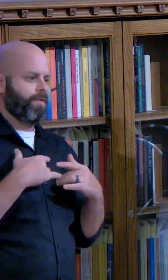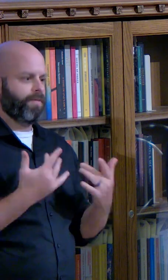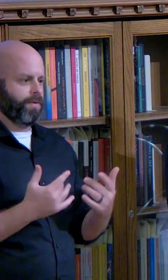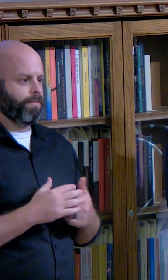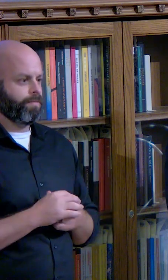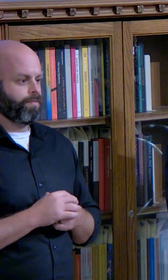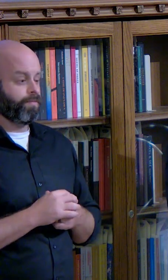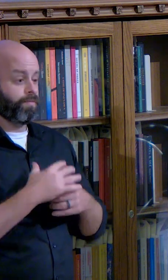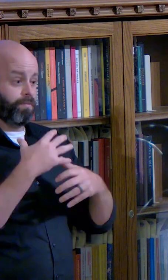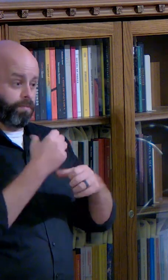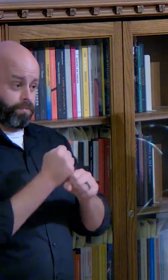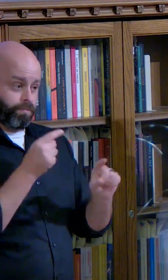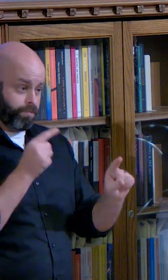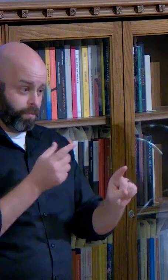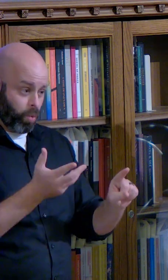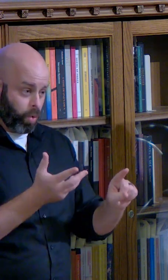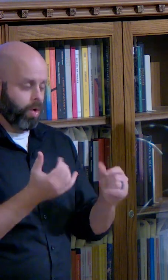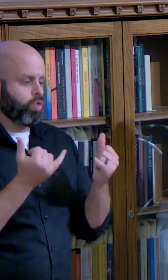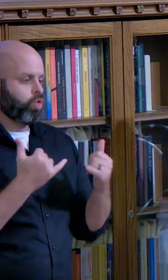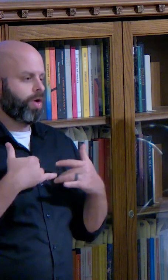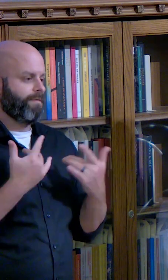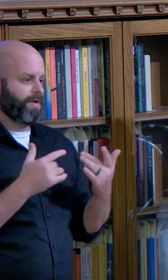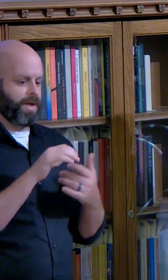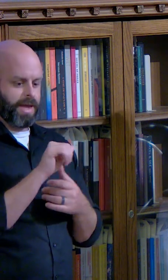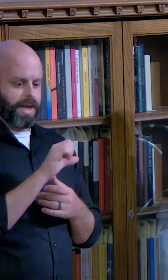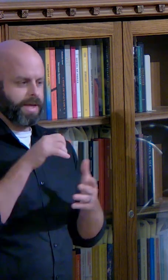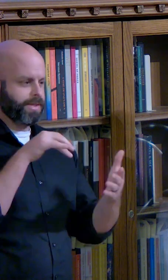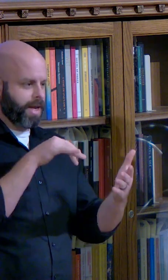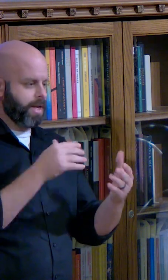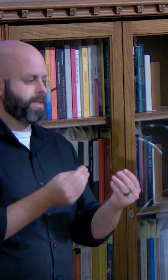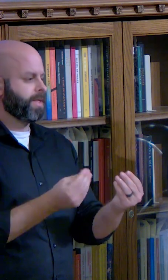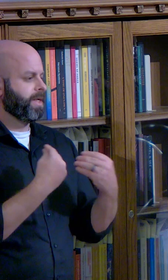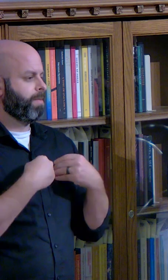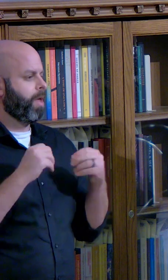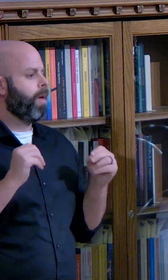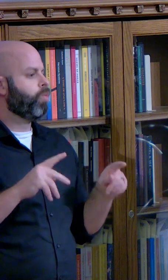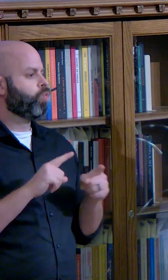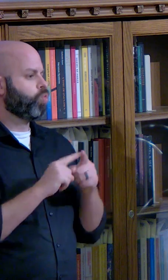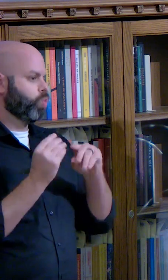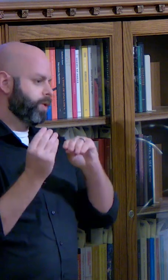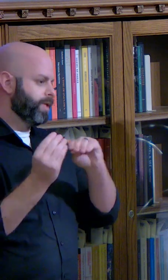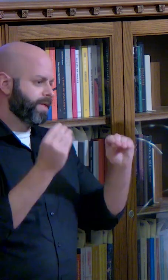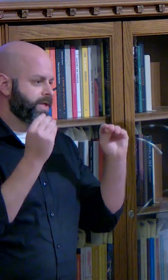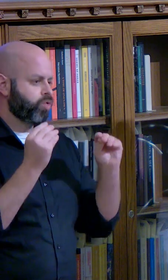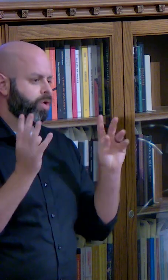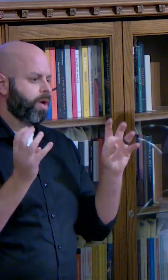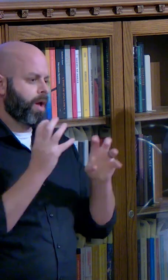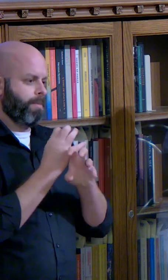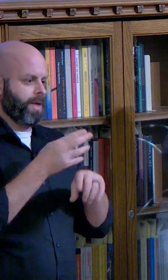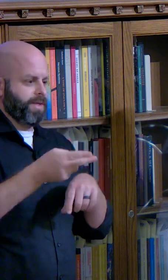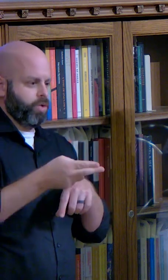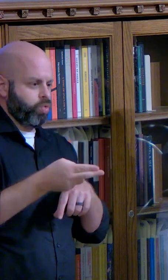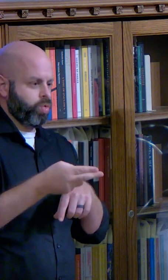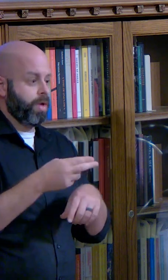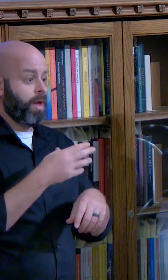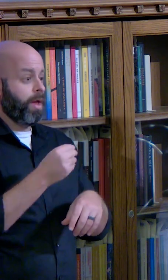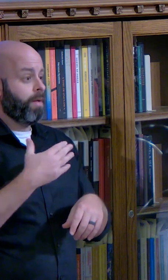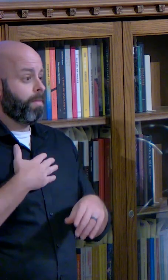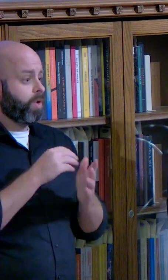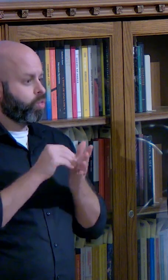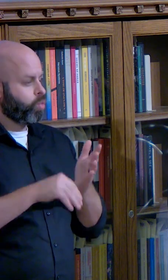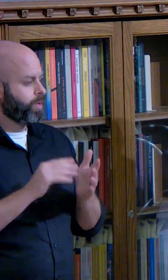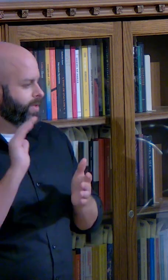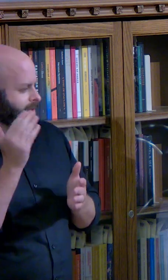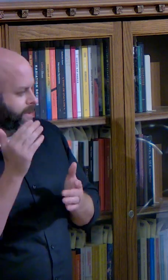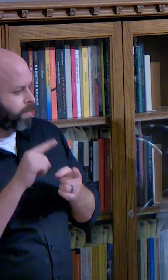short current event case studies give me the opportunity to teach complex history and my students seem